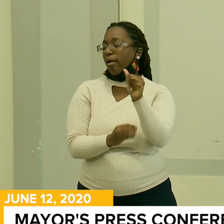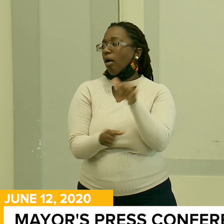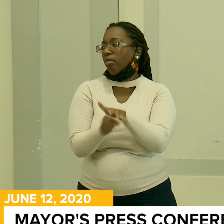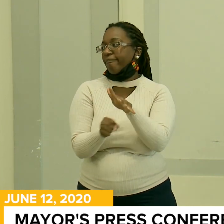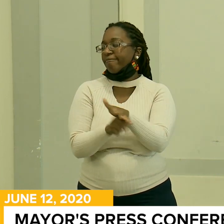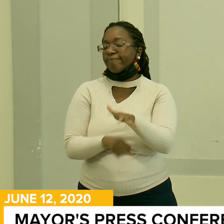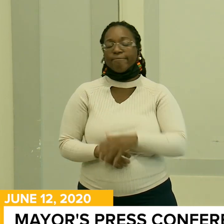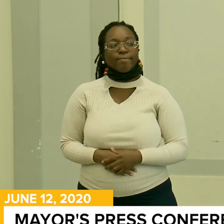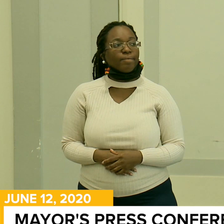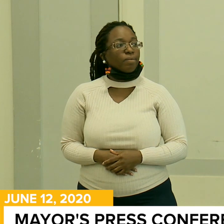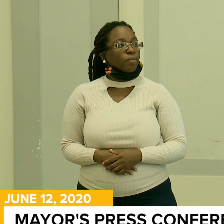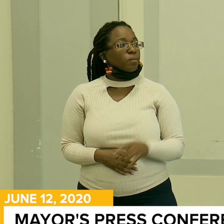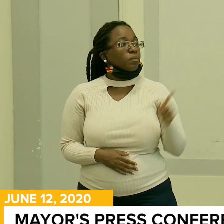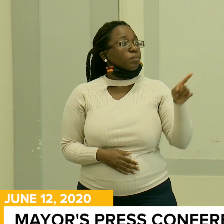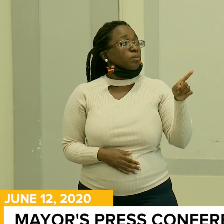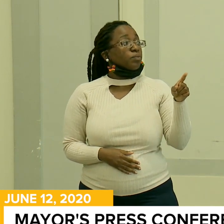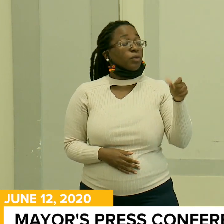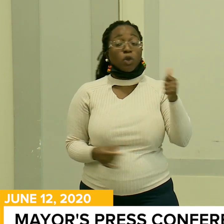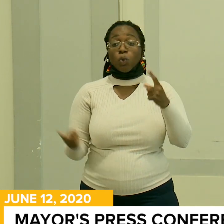Any other questions?